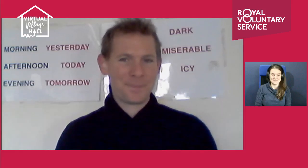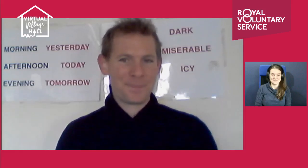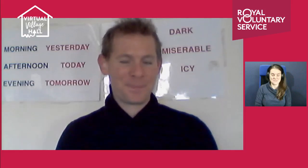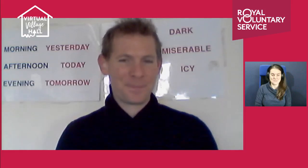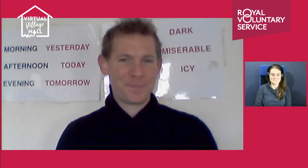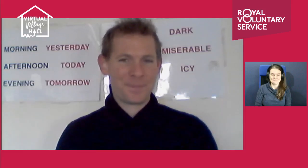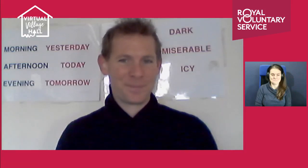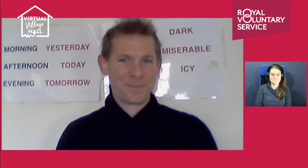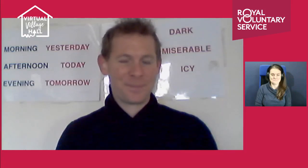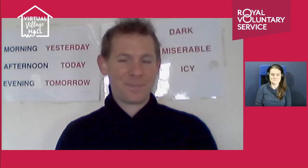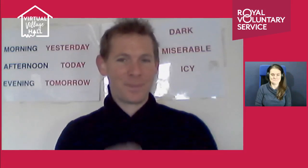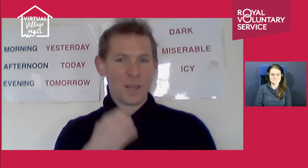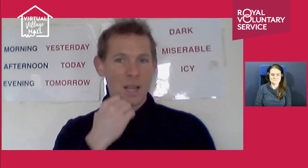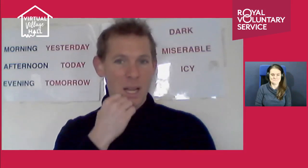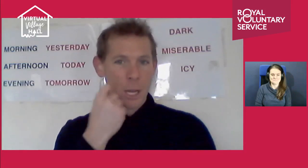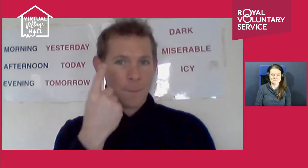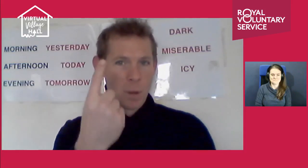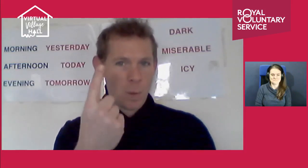Ready?